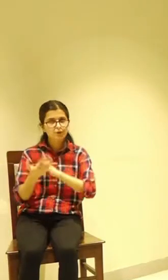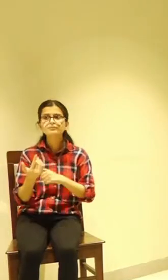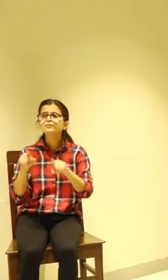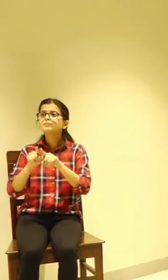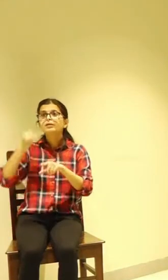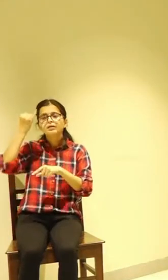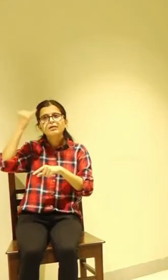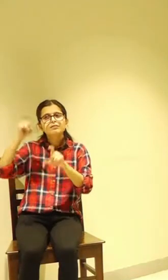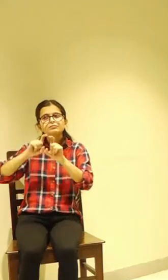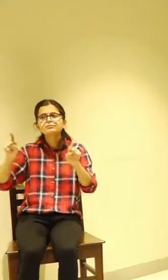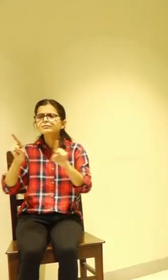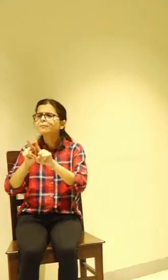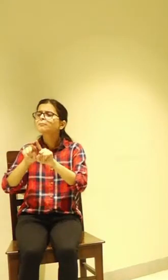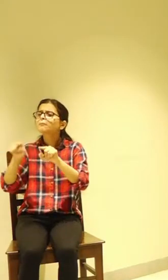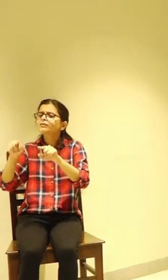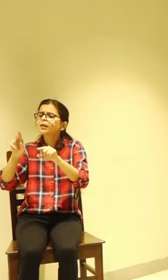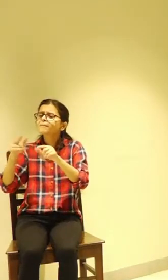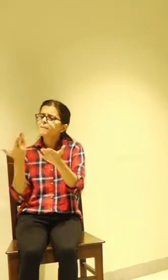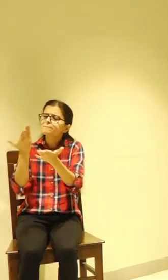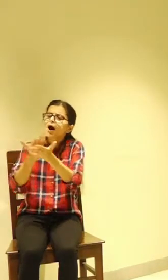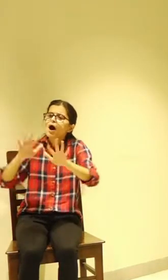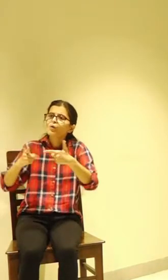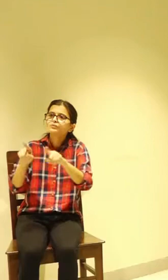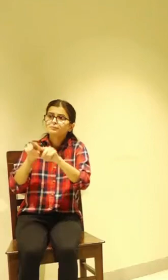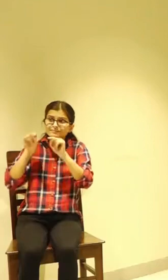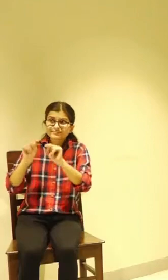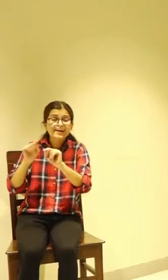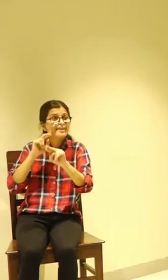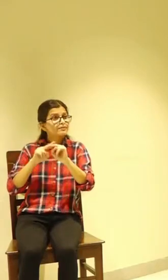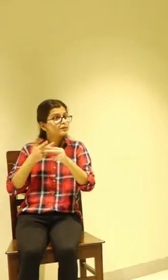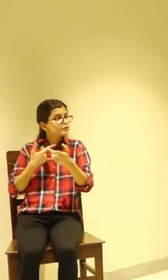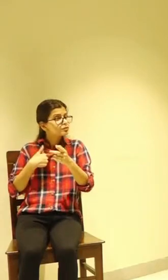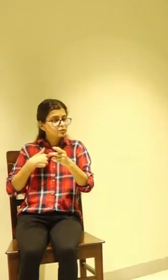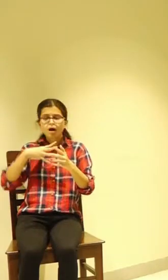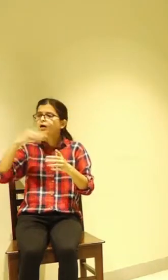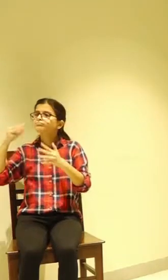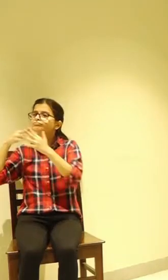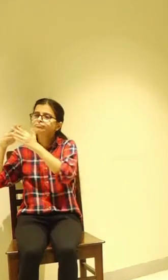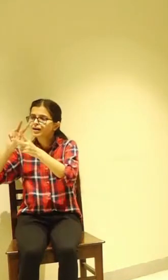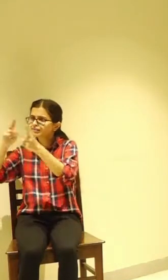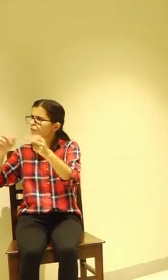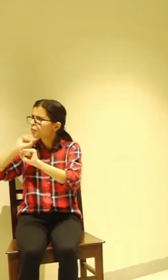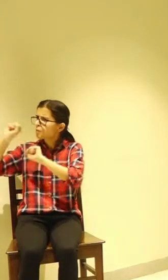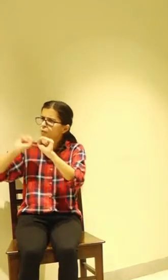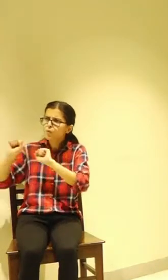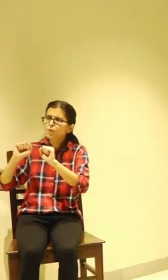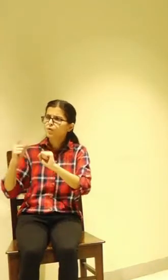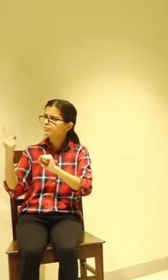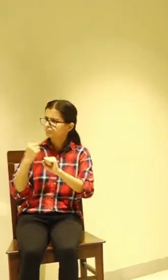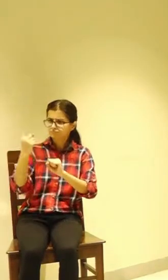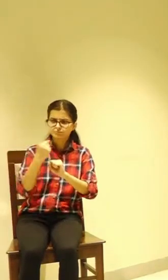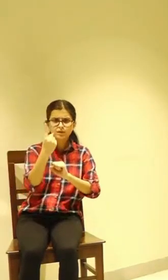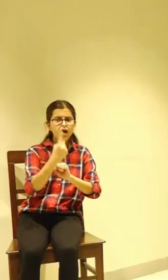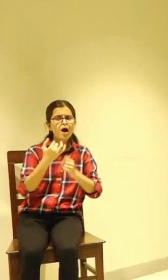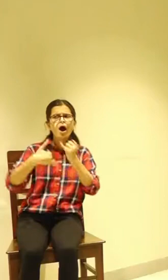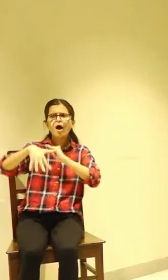the direction in which it must go. Should it go in the same direction like the United States, where it becomes a sort of sword where every single social welfare